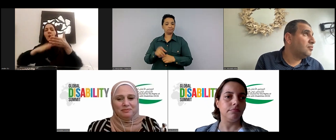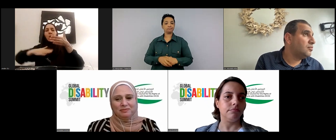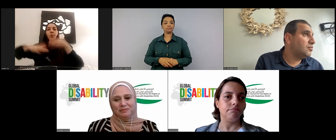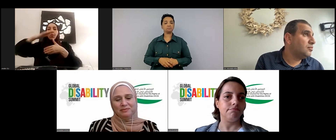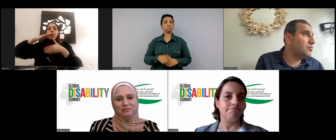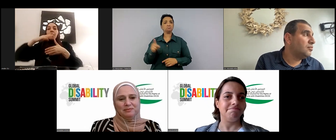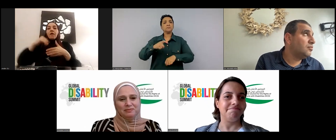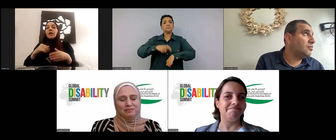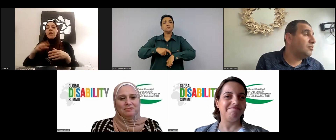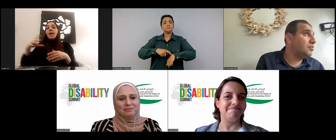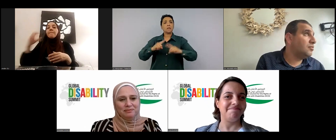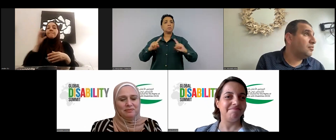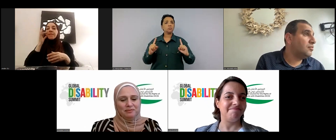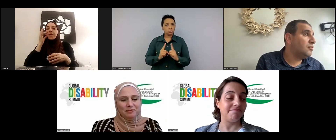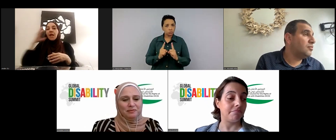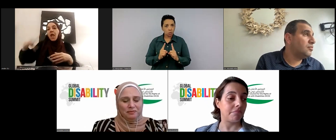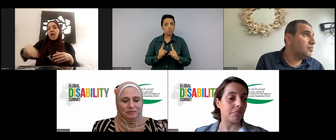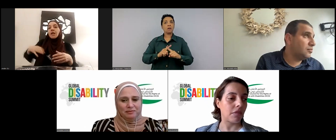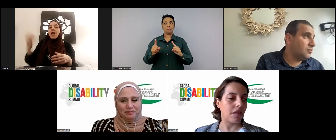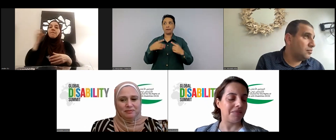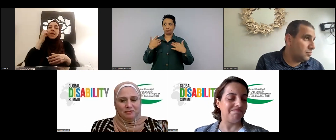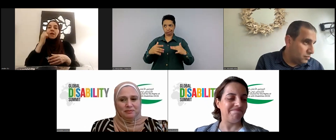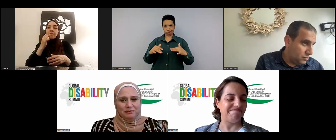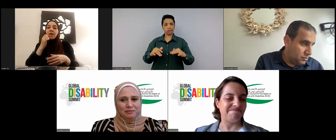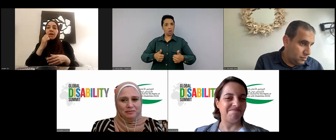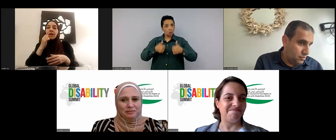really very, I would say,